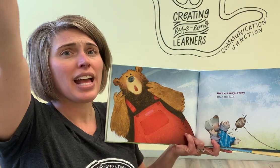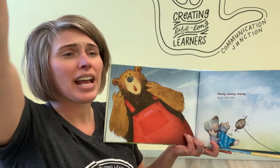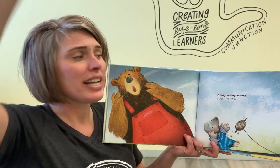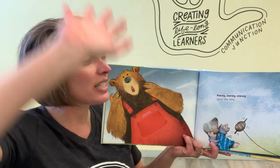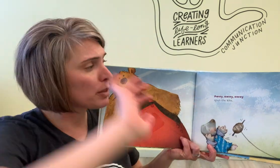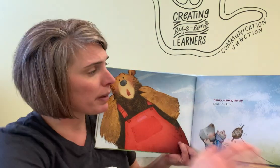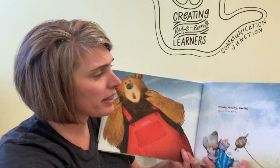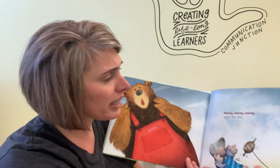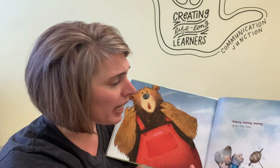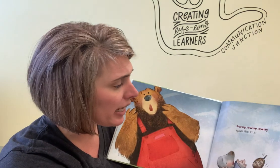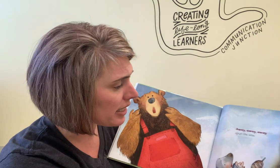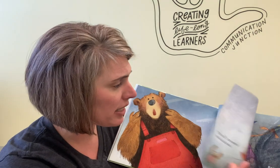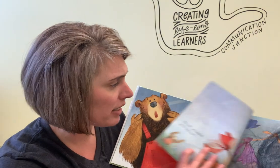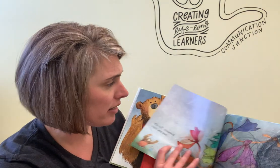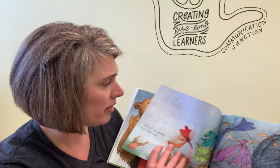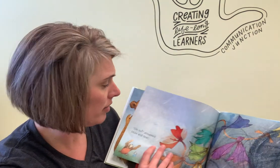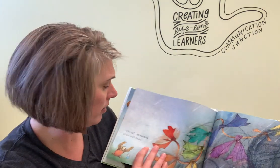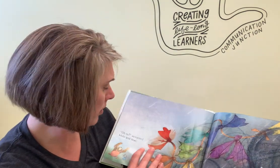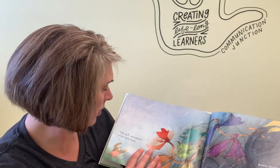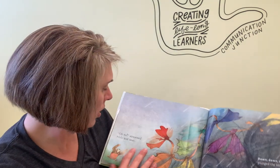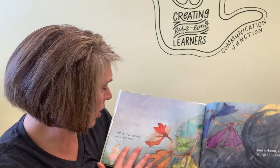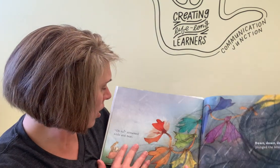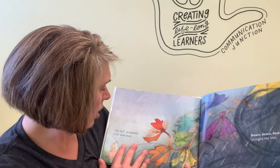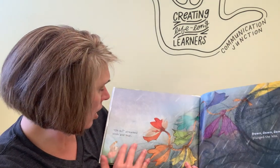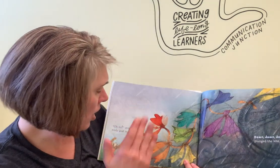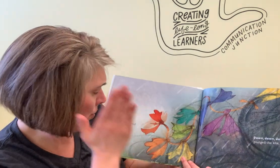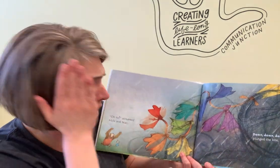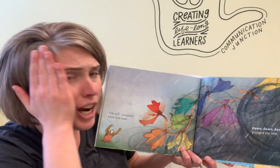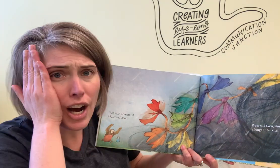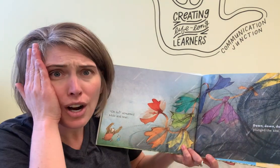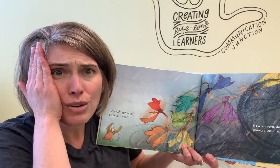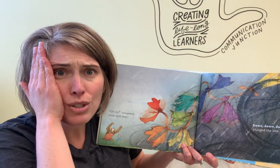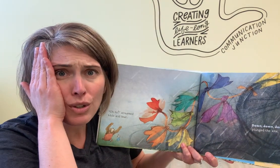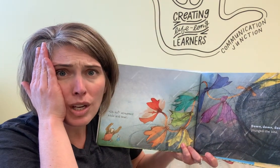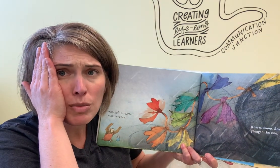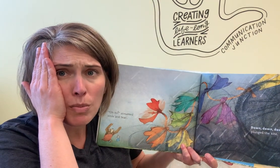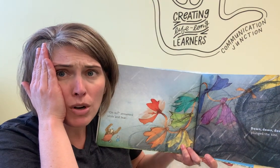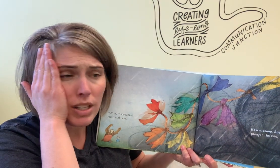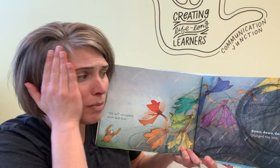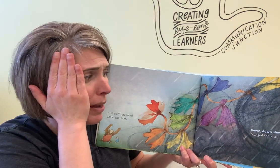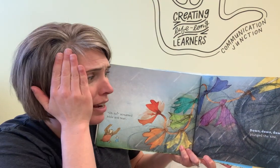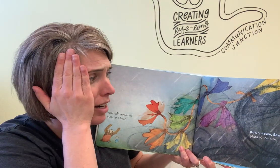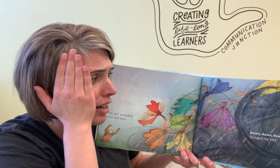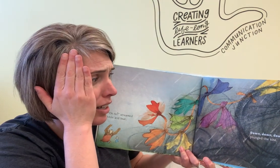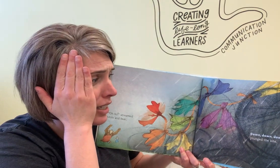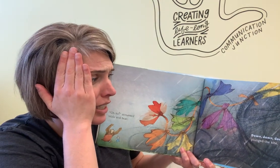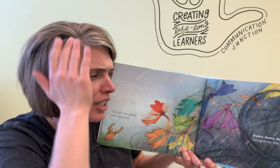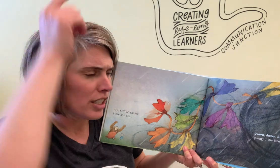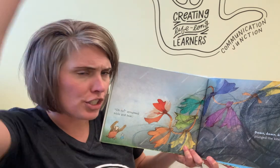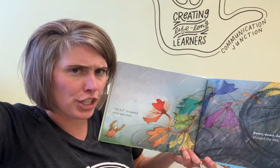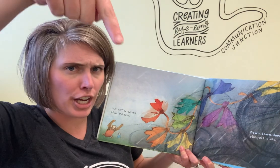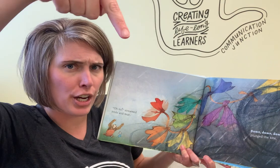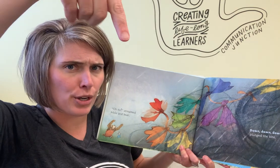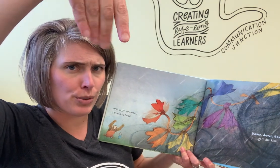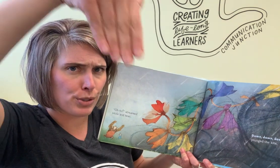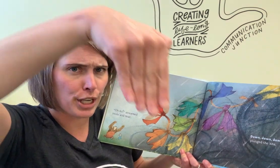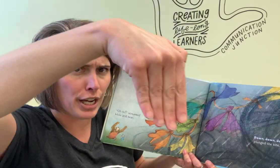Away spun the kite. Oh no! Screamed Mole and Bear. Down,